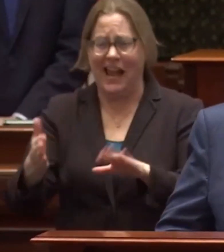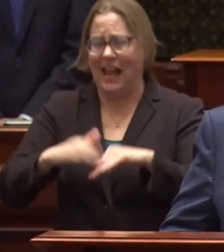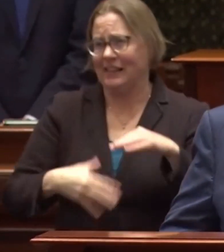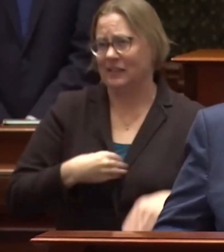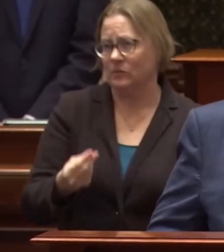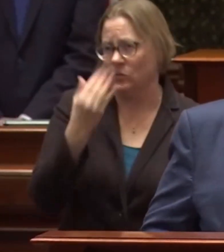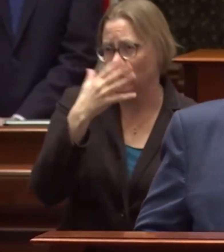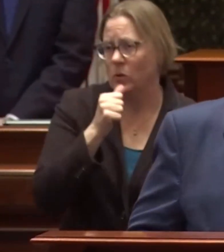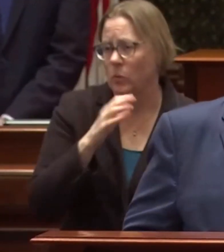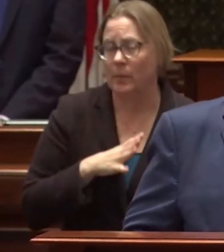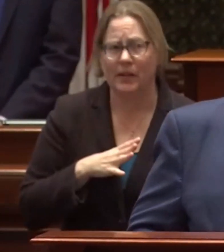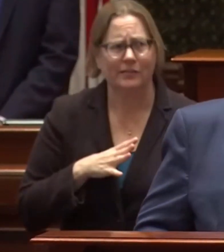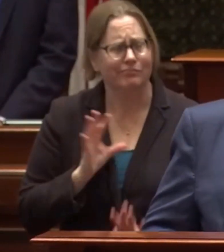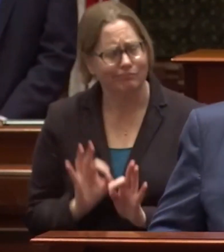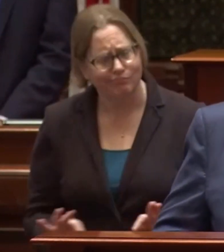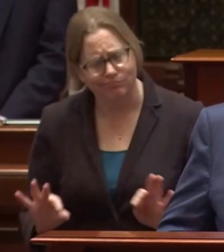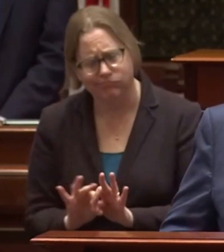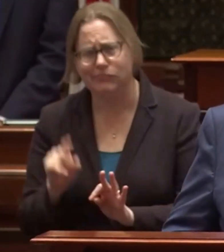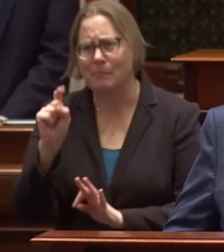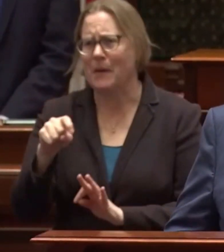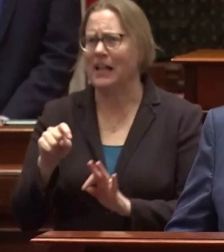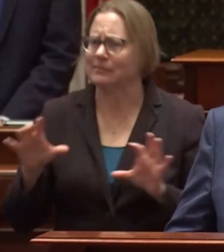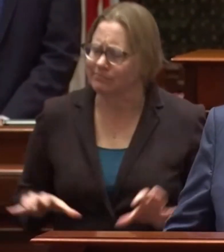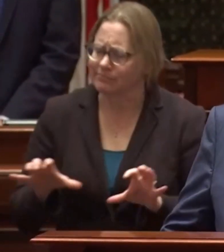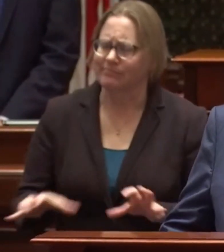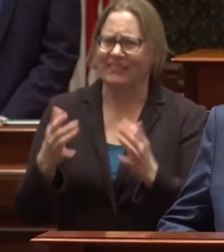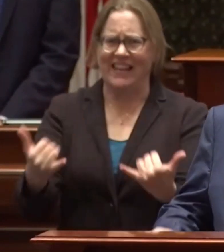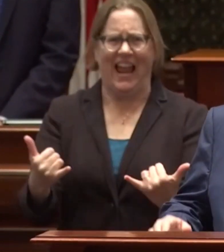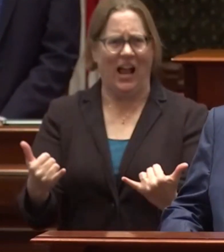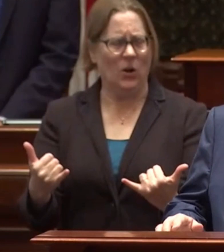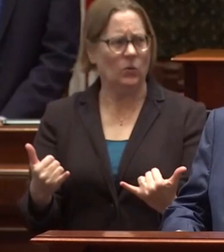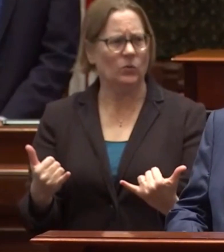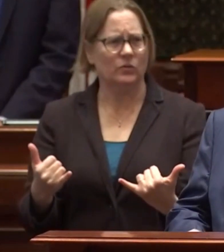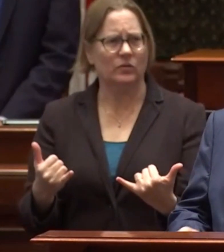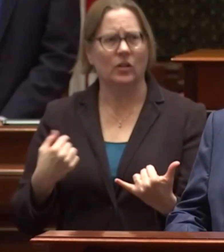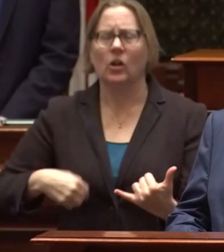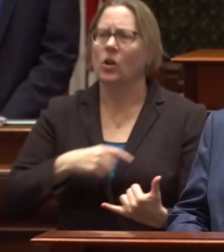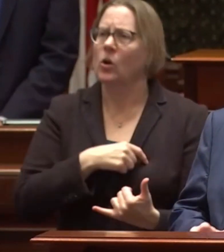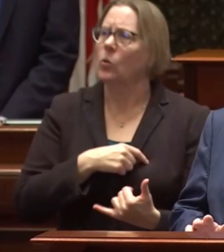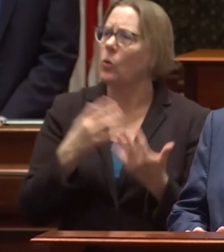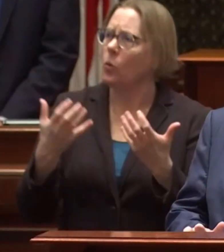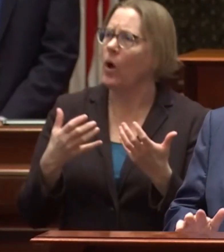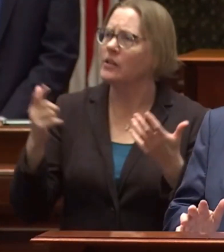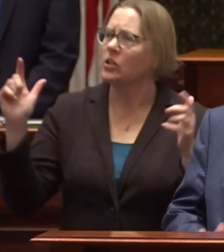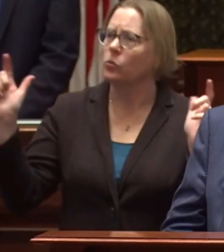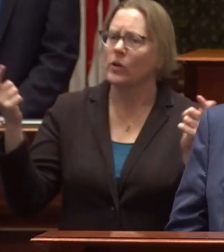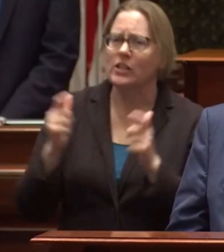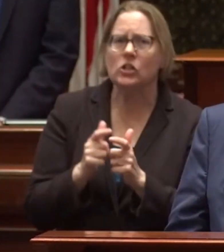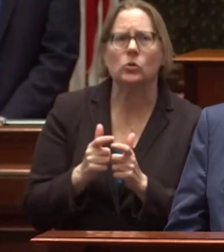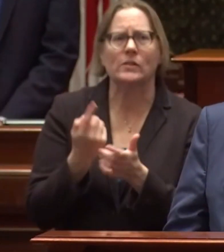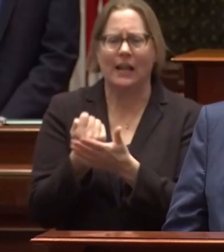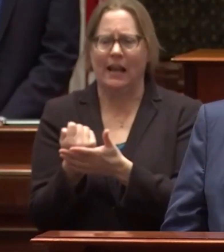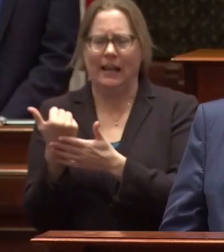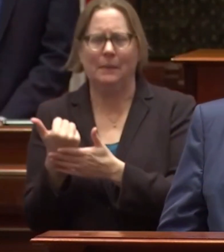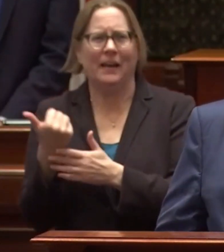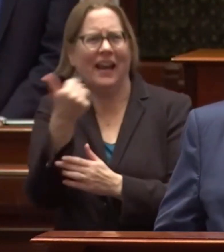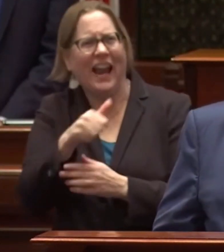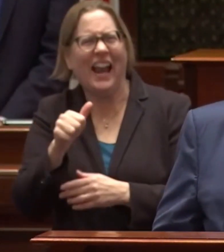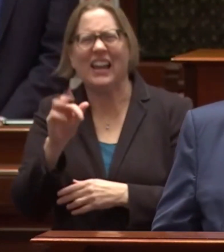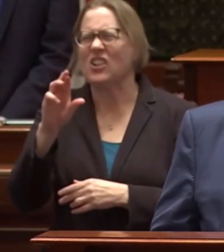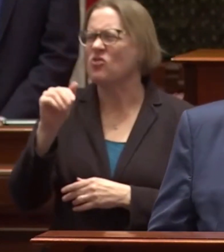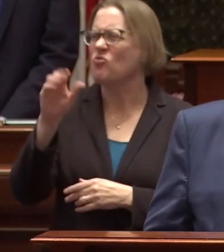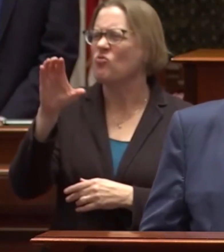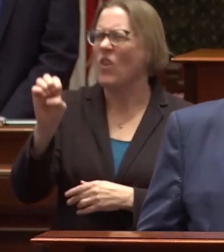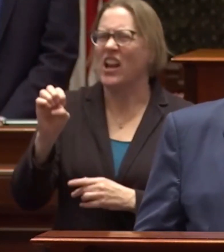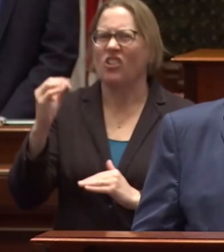It's imperative that we act now, ensuring that as we do, we also reduce and eliminate racial disparities. The